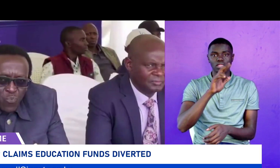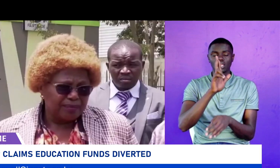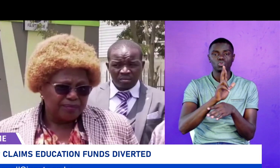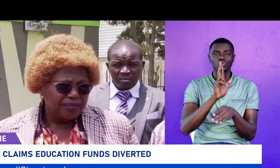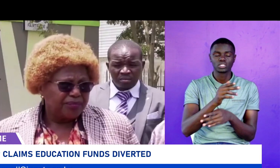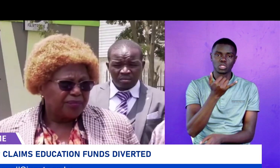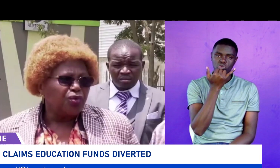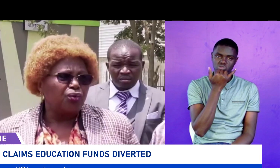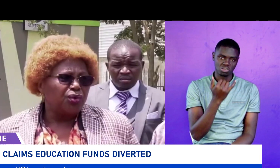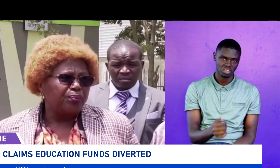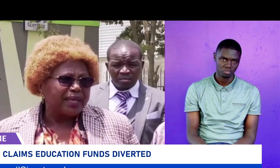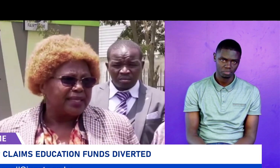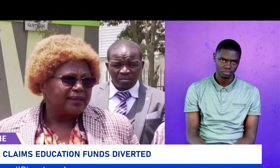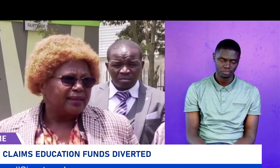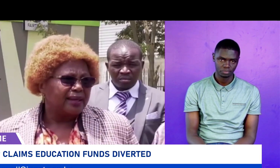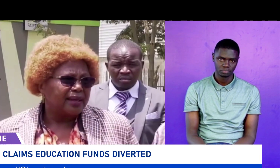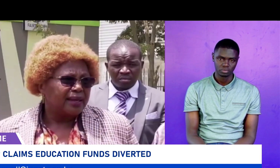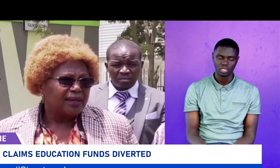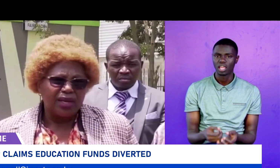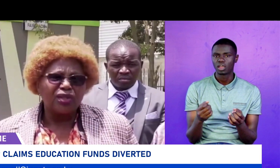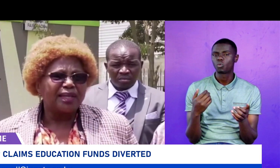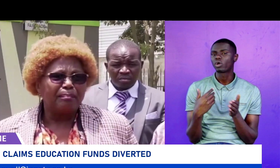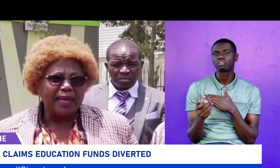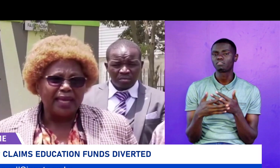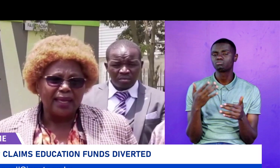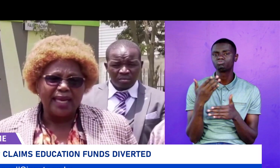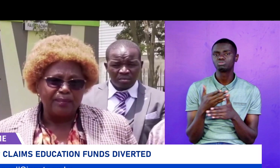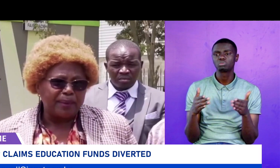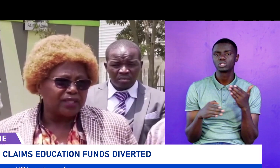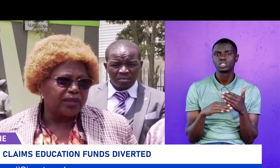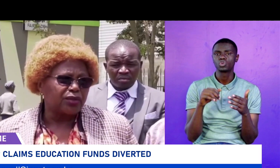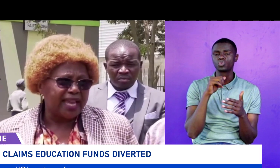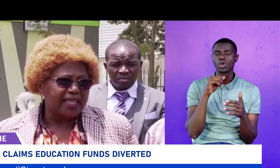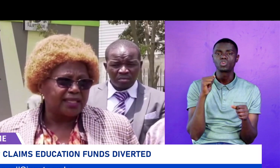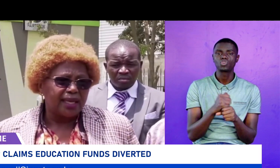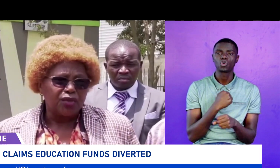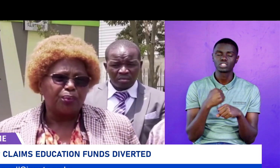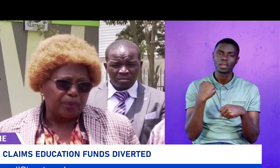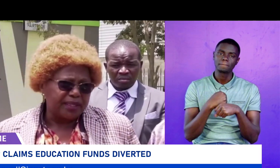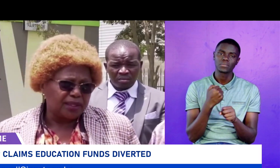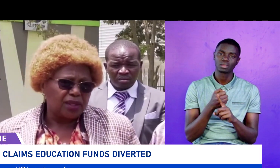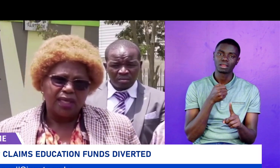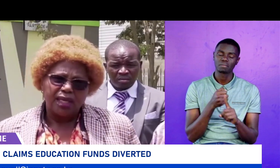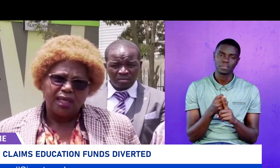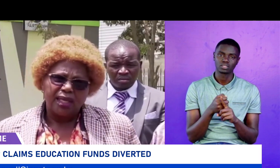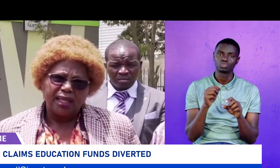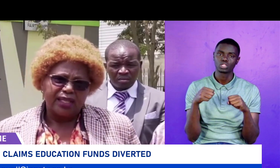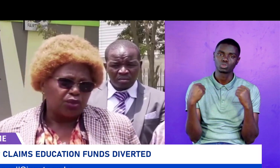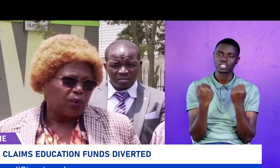many you build, you're not making an impact to the society you promised that you'll work